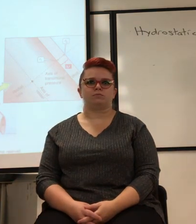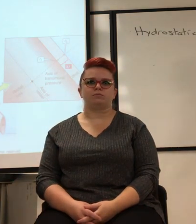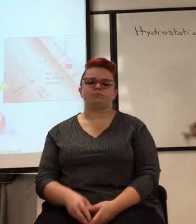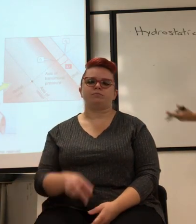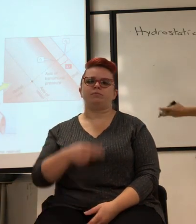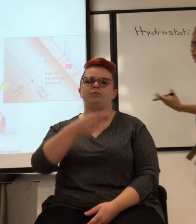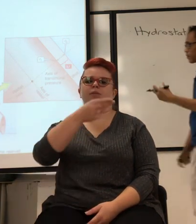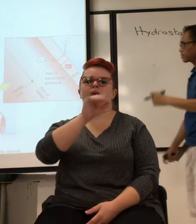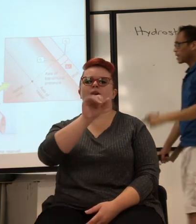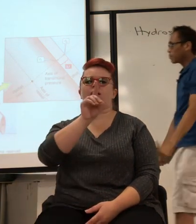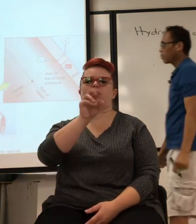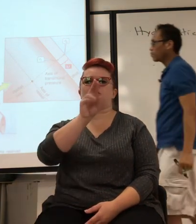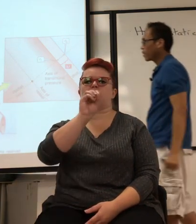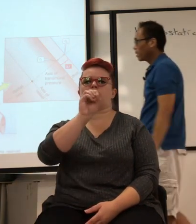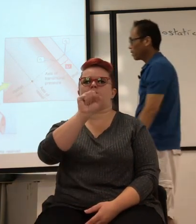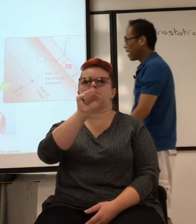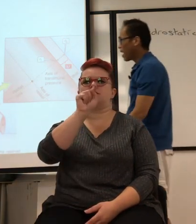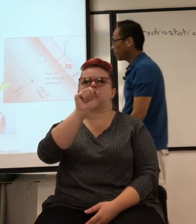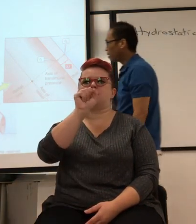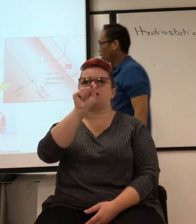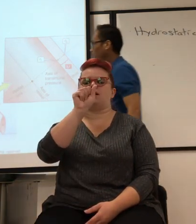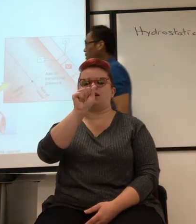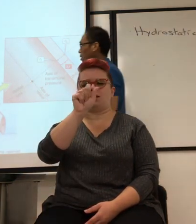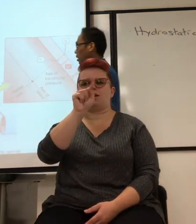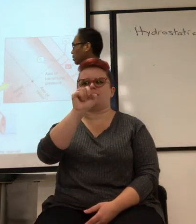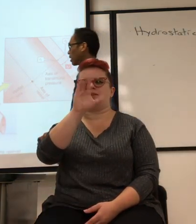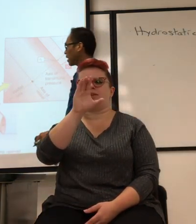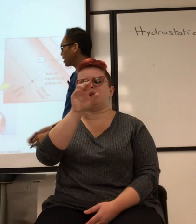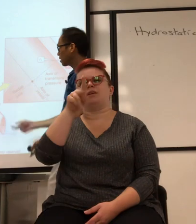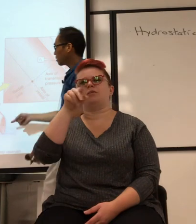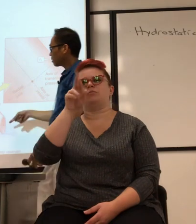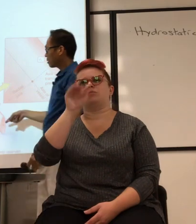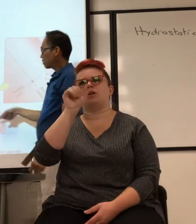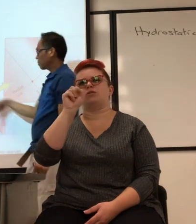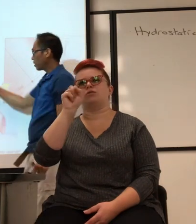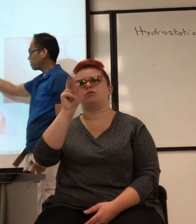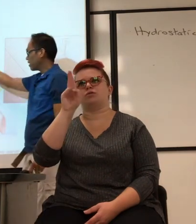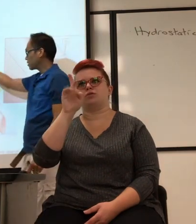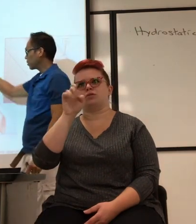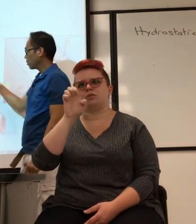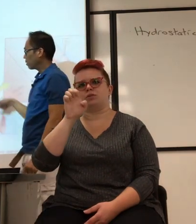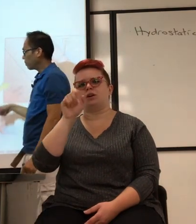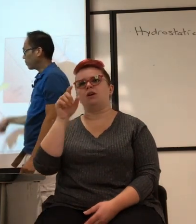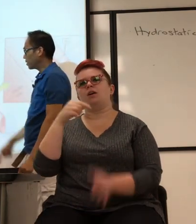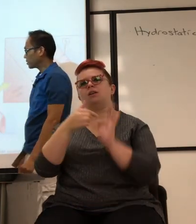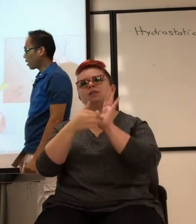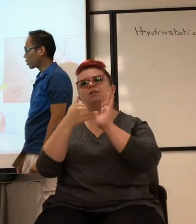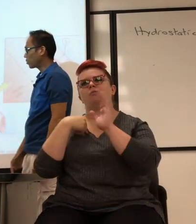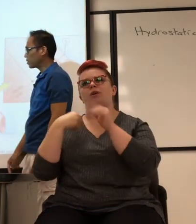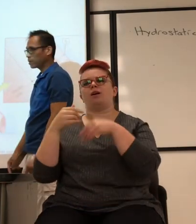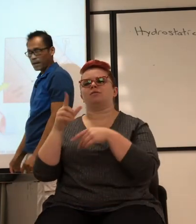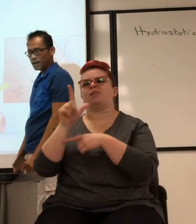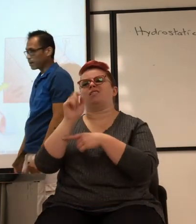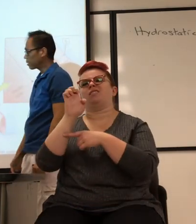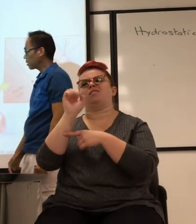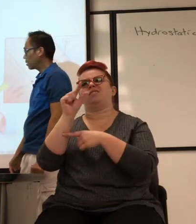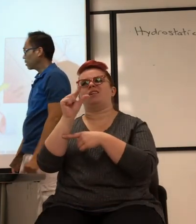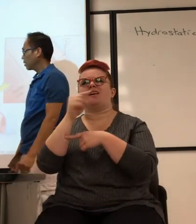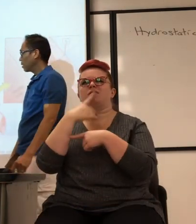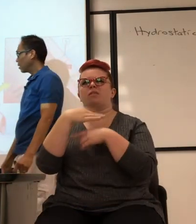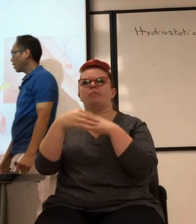Hydrostatic pressure. So what they do in their example, they have a leg blood vessel, maybe it's an artery in the